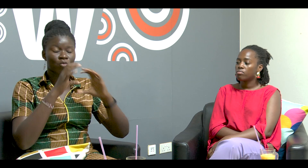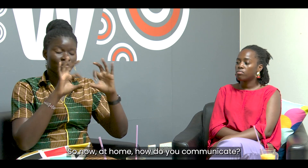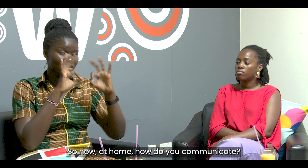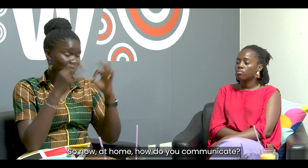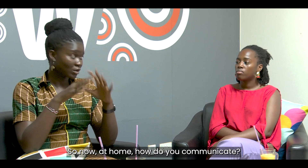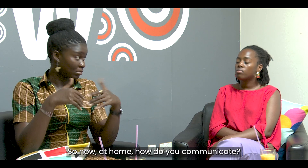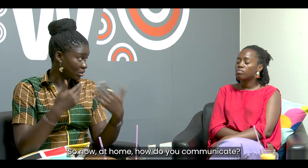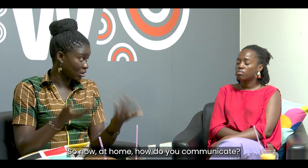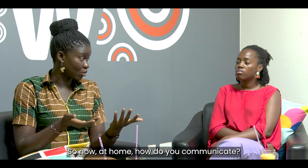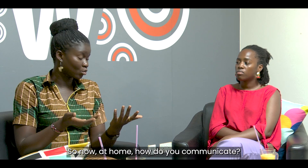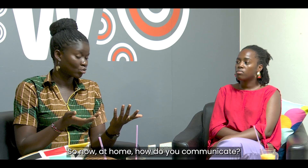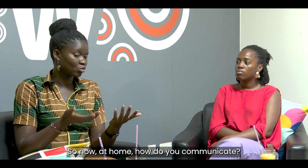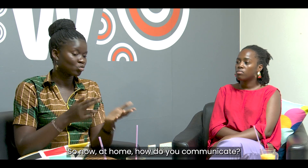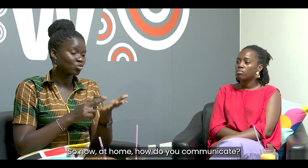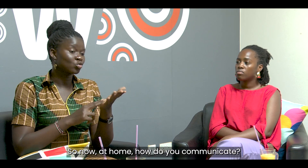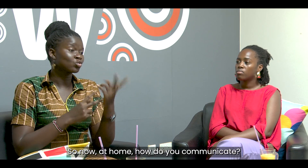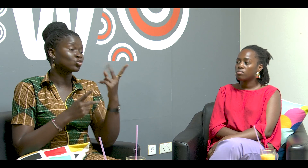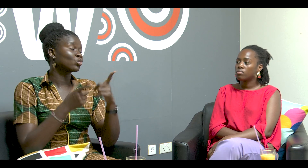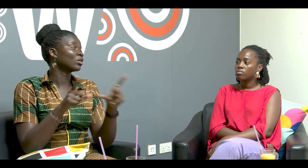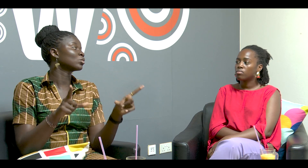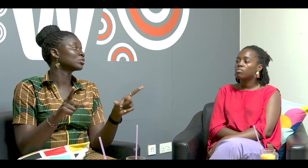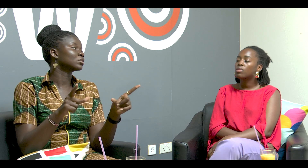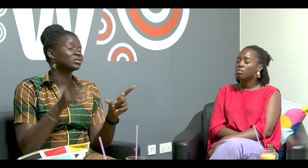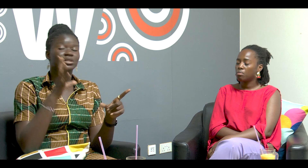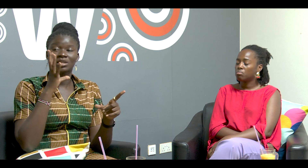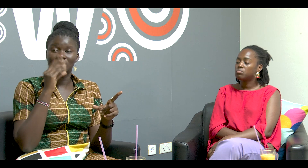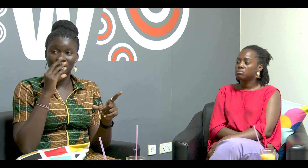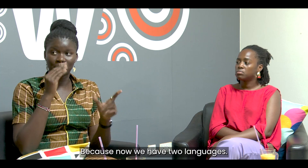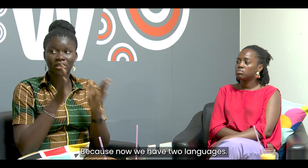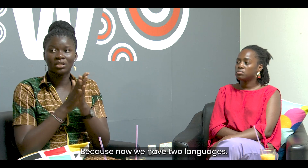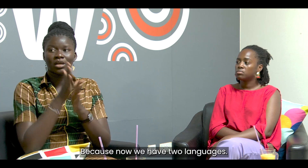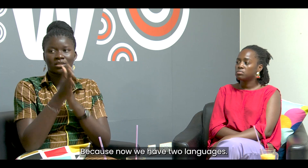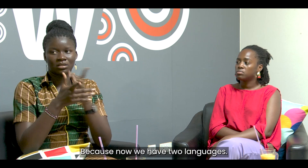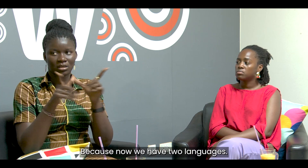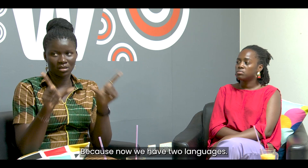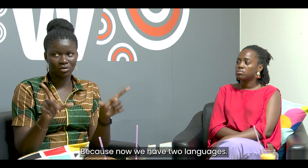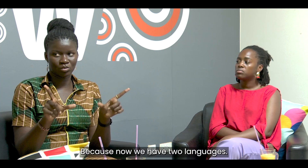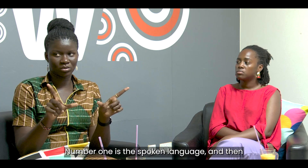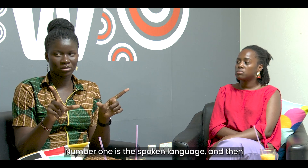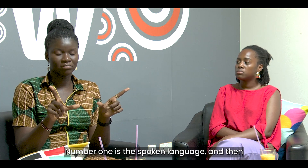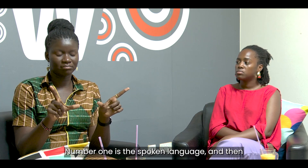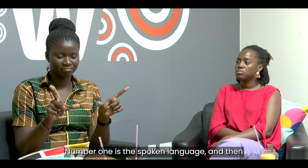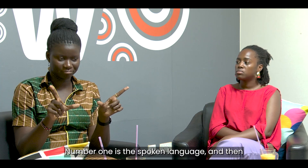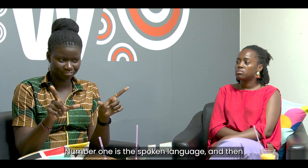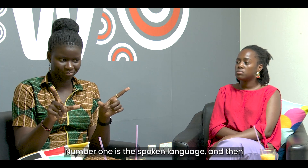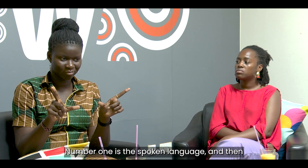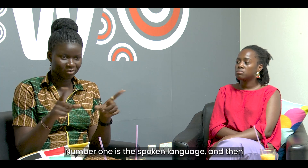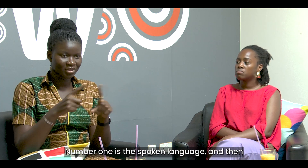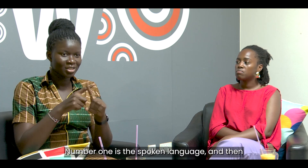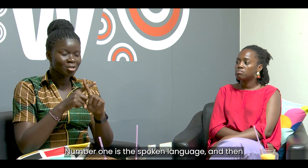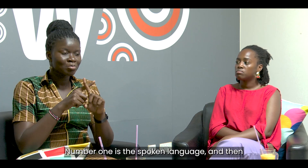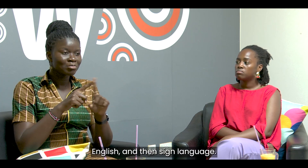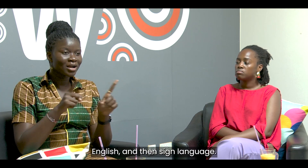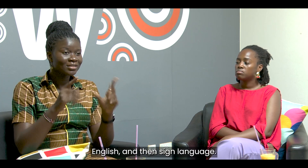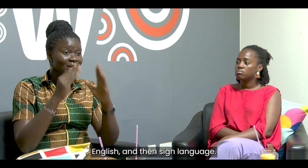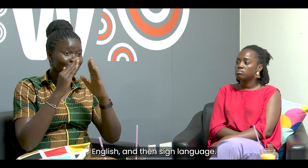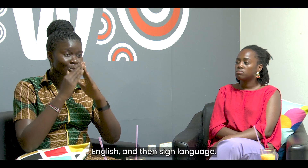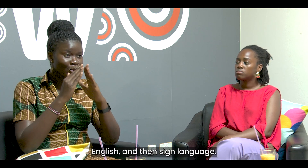So now at home, how do you communicate? Because now we have 2 languages. Number one is the spoken language, and then English, and then sign